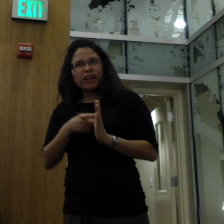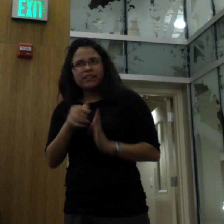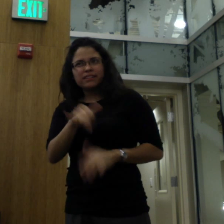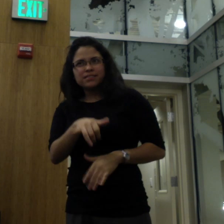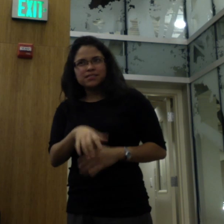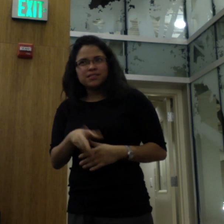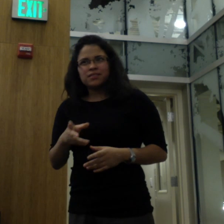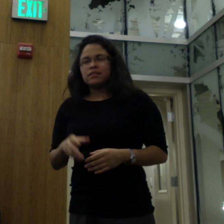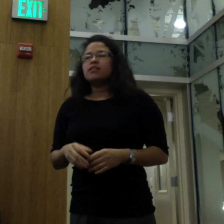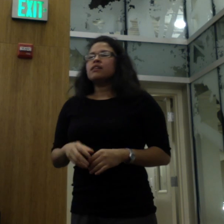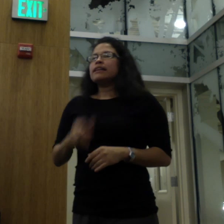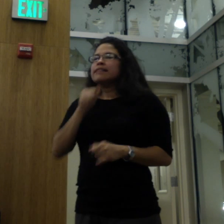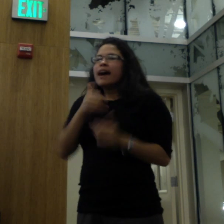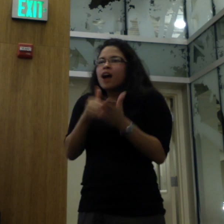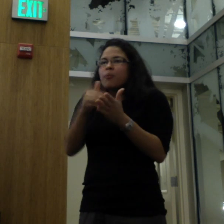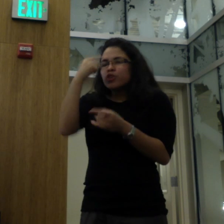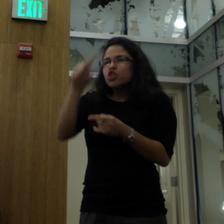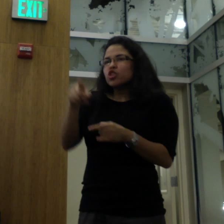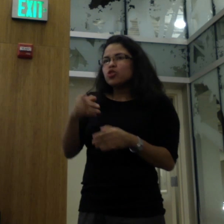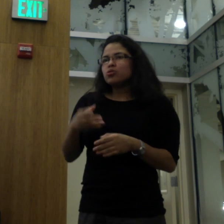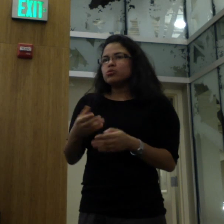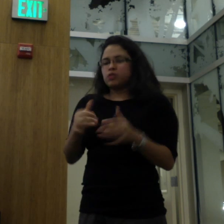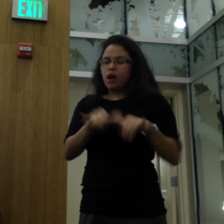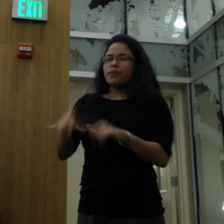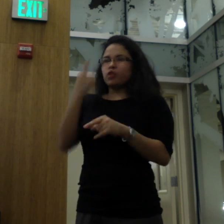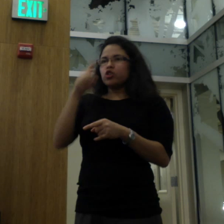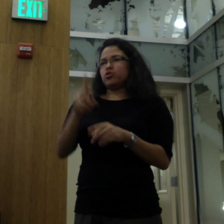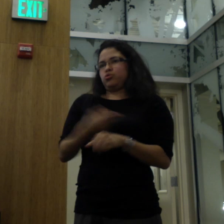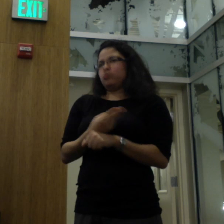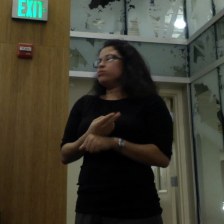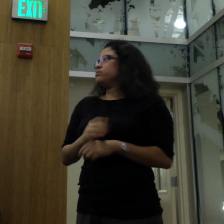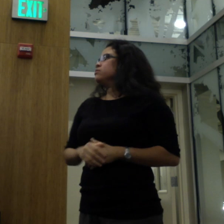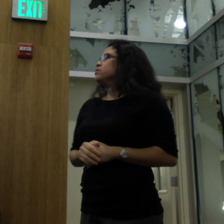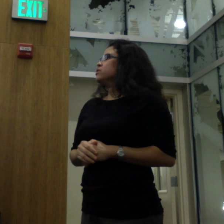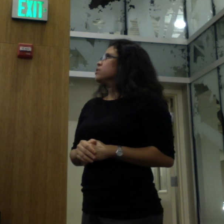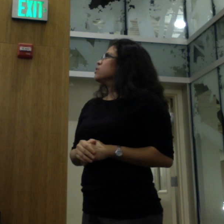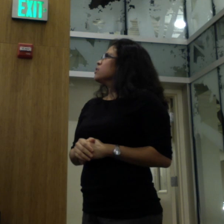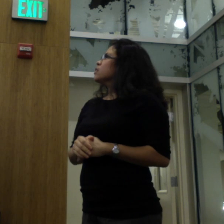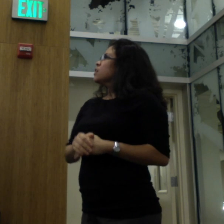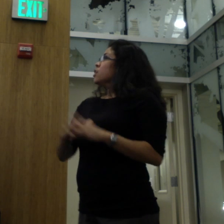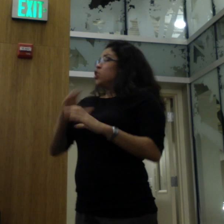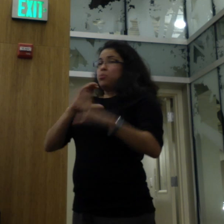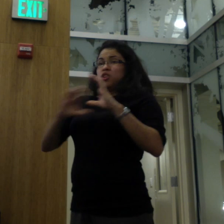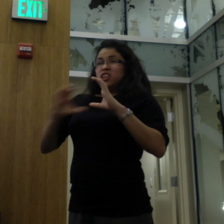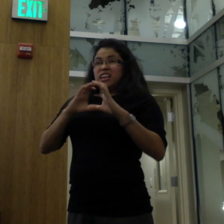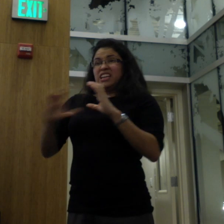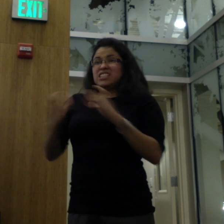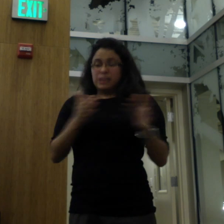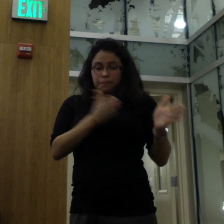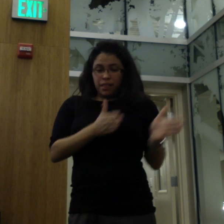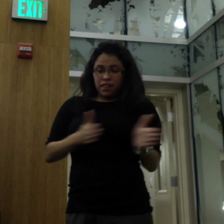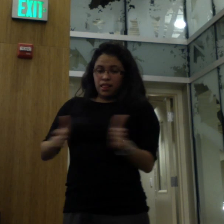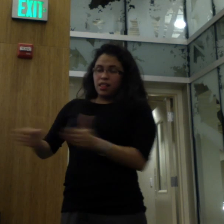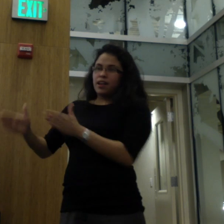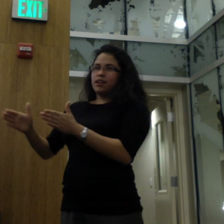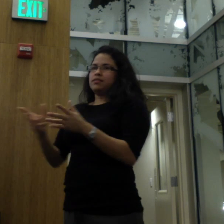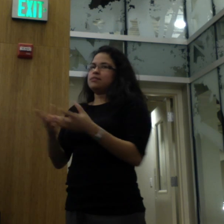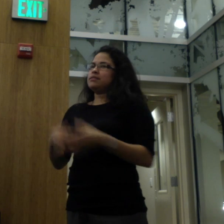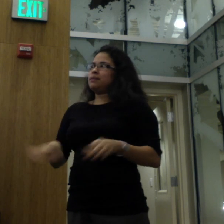And then definitely make sure you get that communication plan, really figure it out. I think that is just a huge